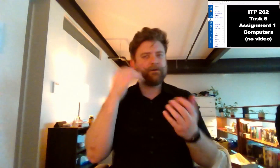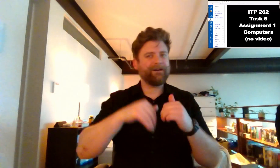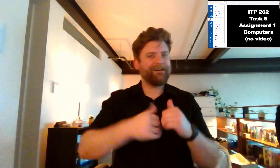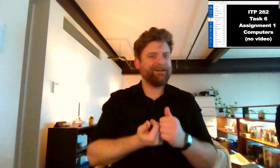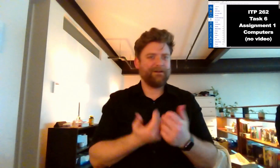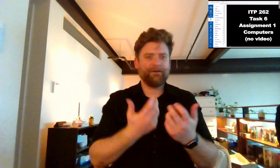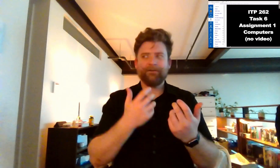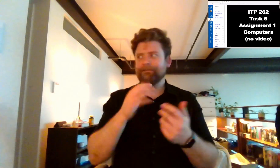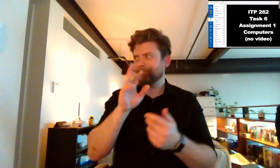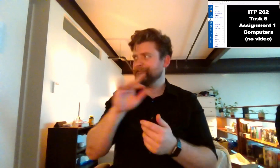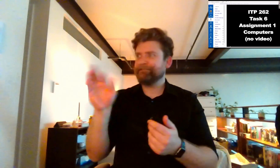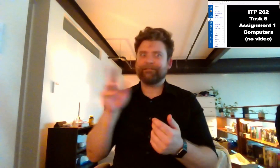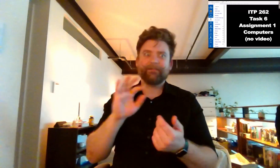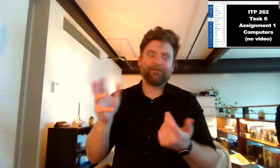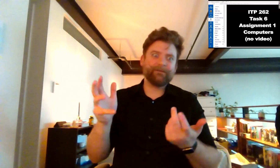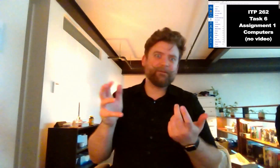or